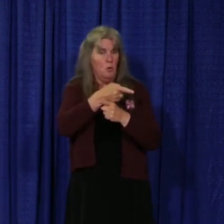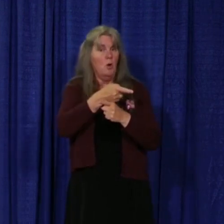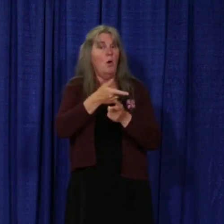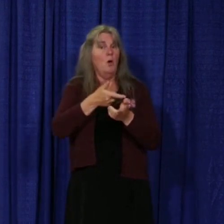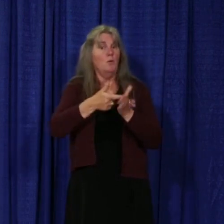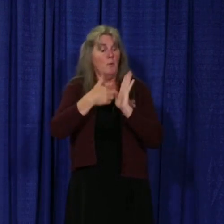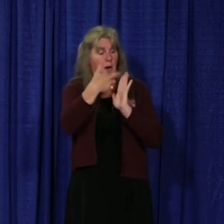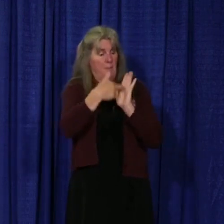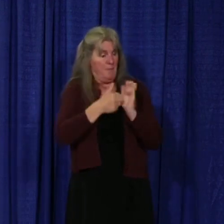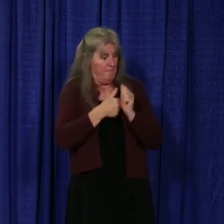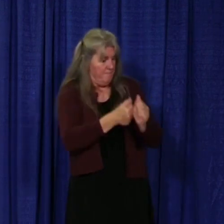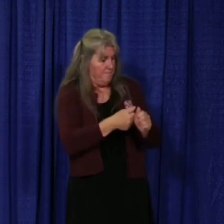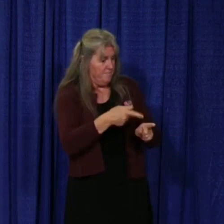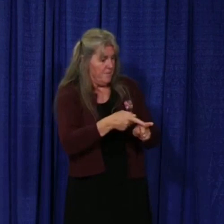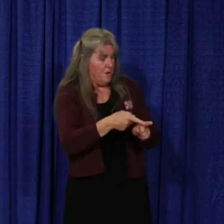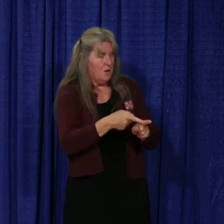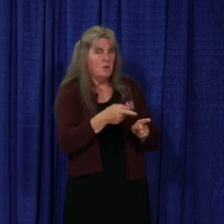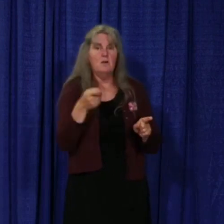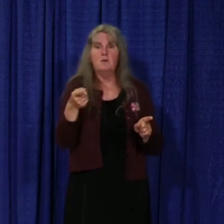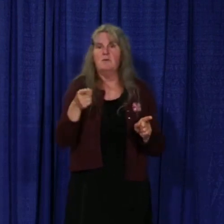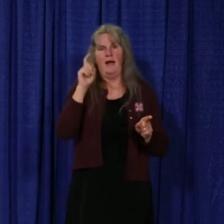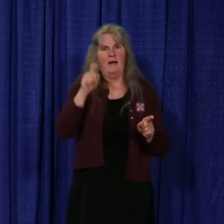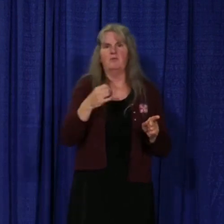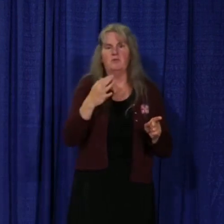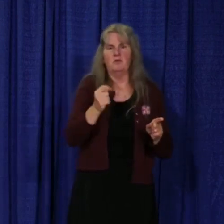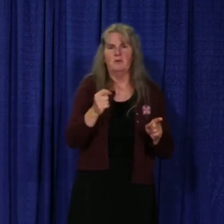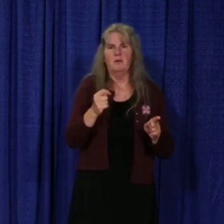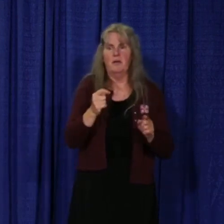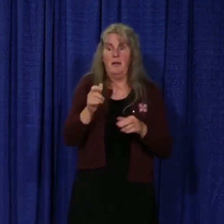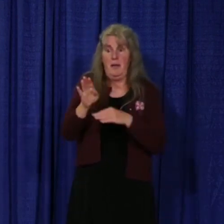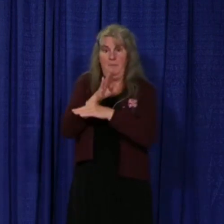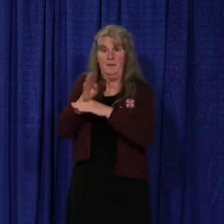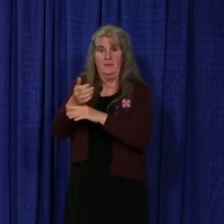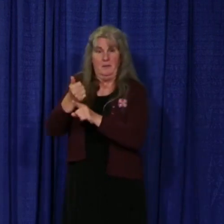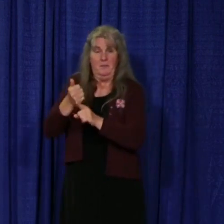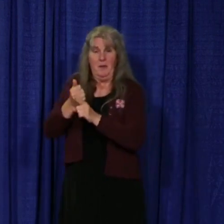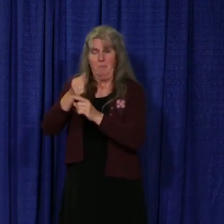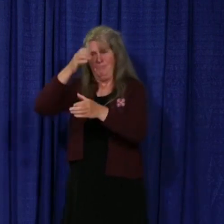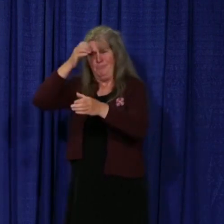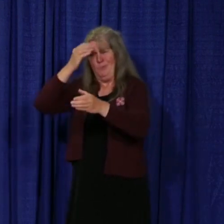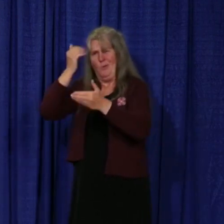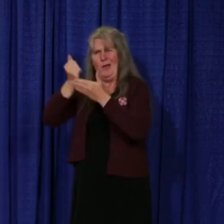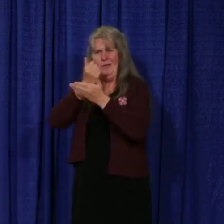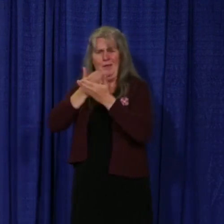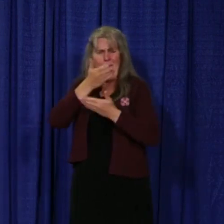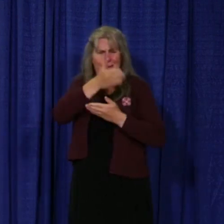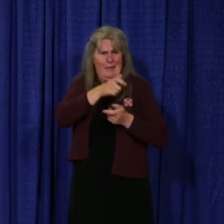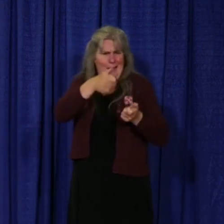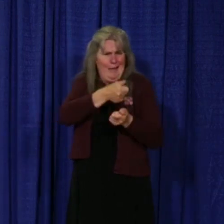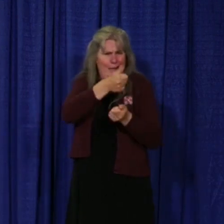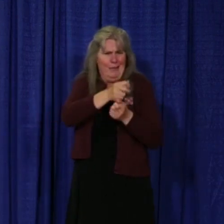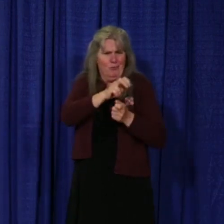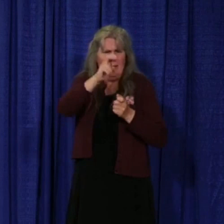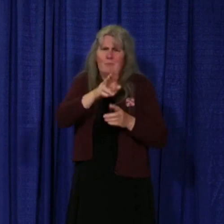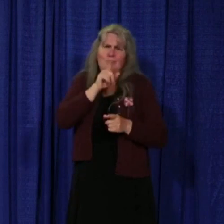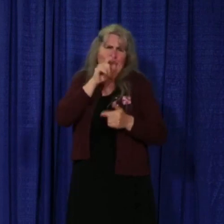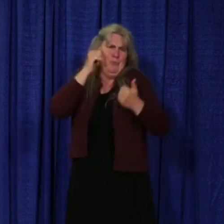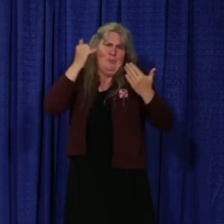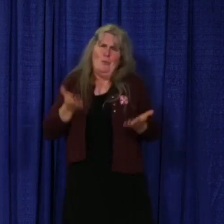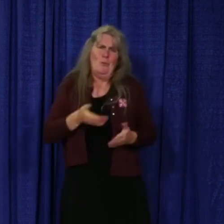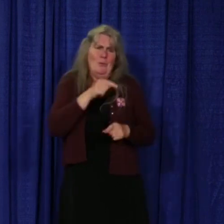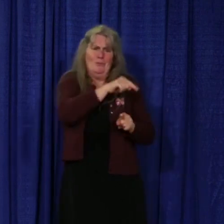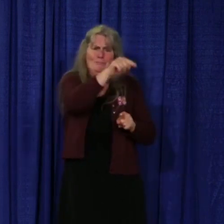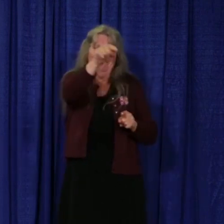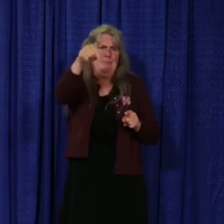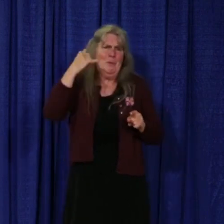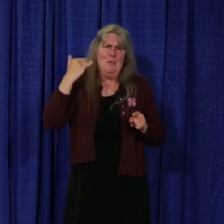responsibility, ultimately. It's hard, again, for a business owner to really know without pushing in certain circumstances whether or not somebody is supposed to be there or not